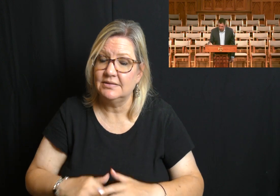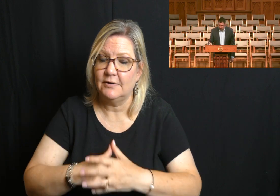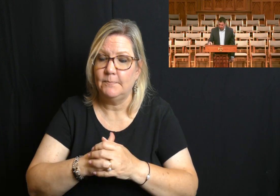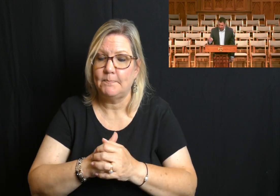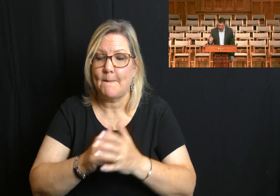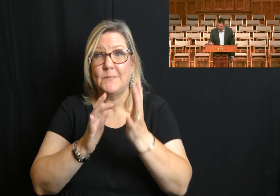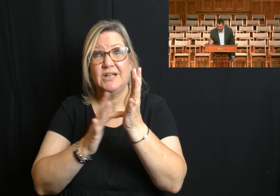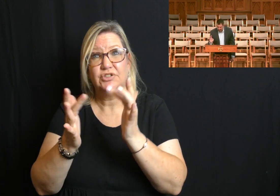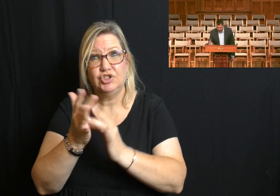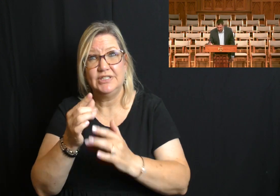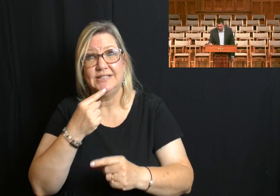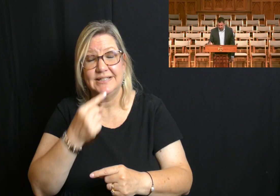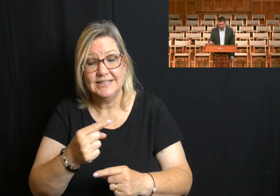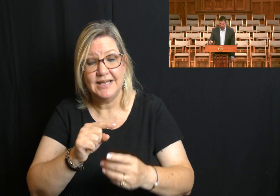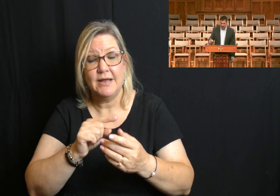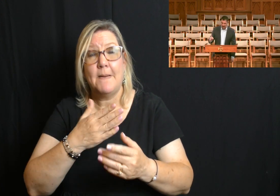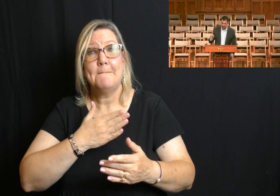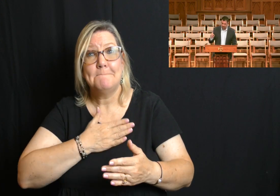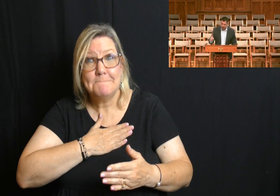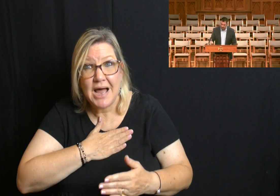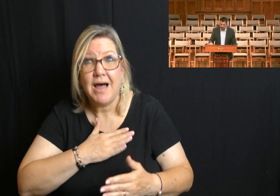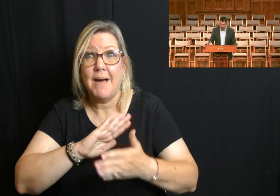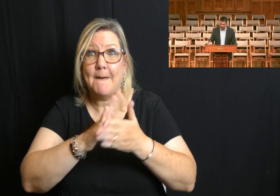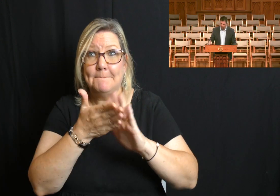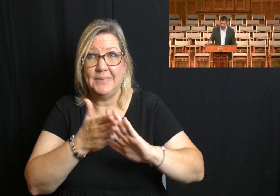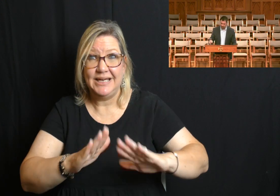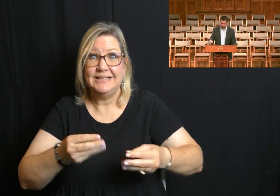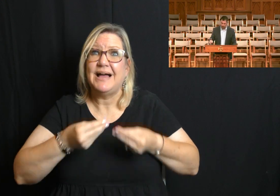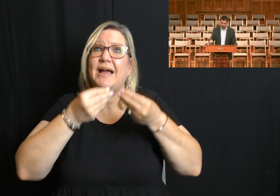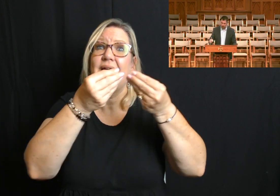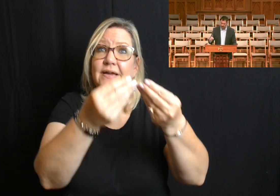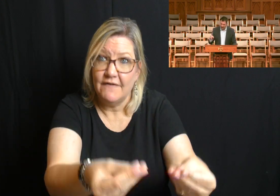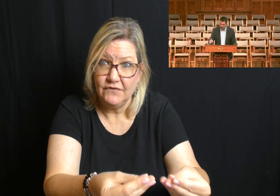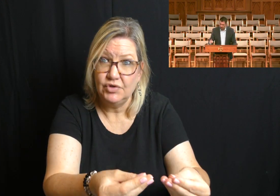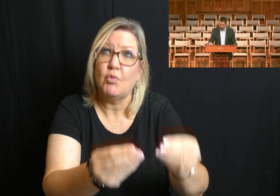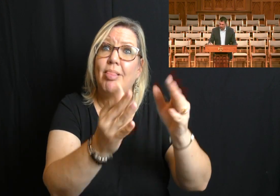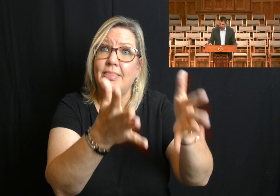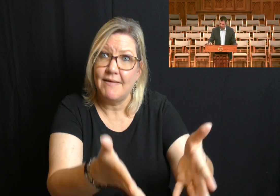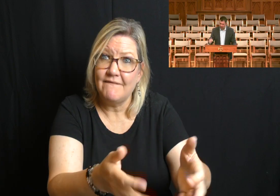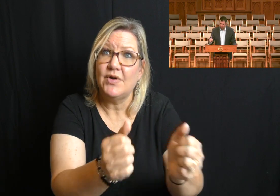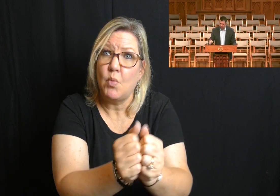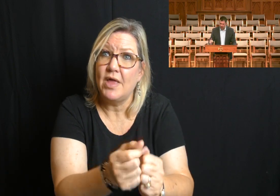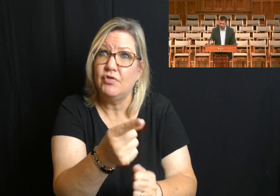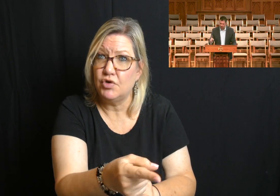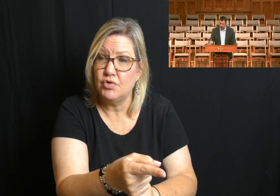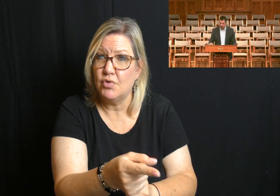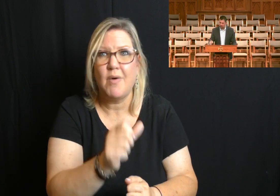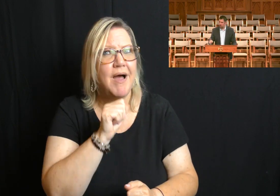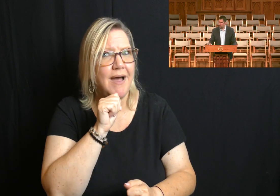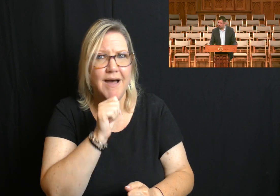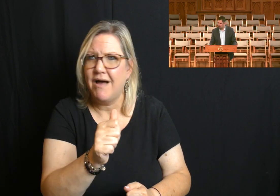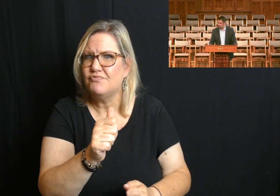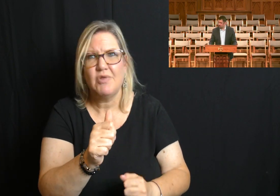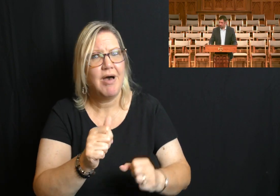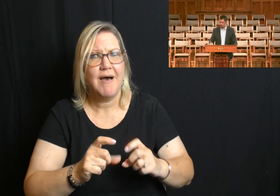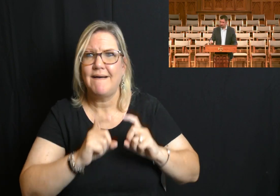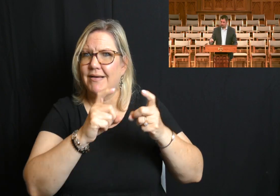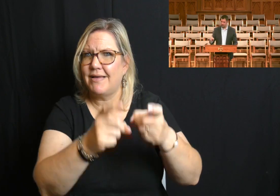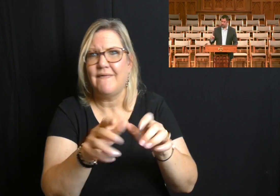with you, my peace I give you. I do not give you as the world gives. Don't let your heart be